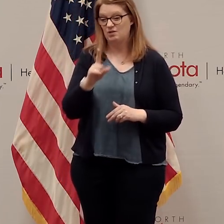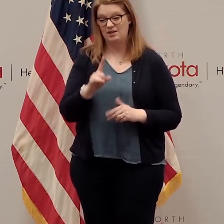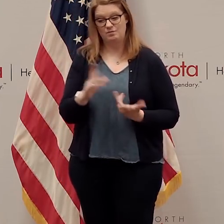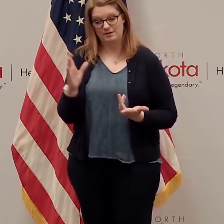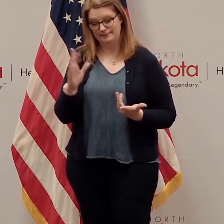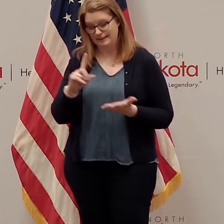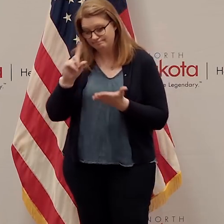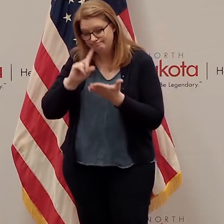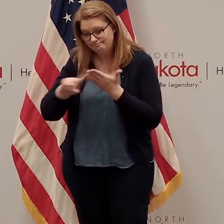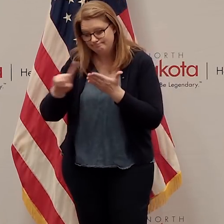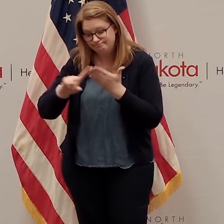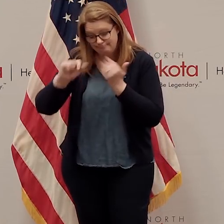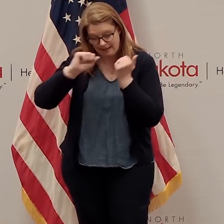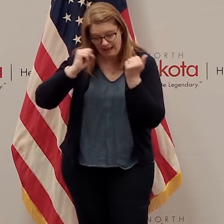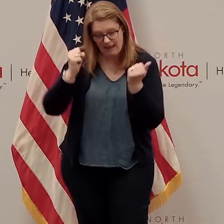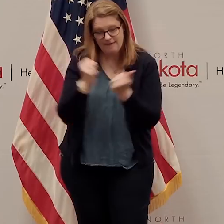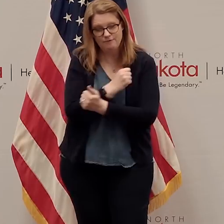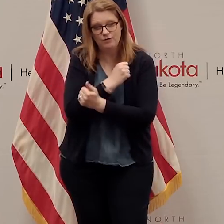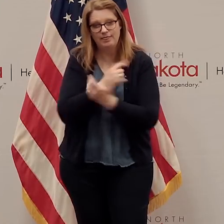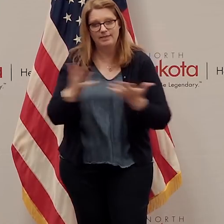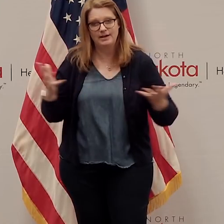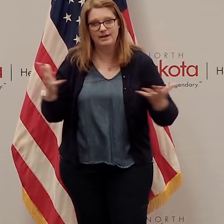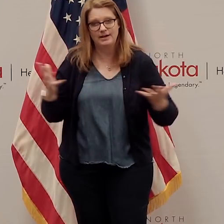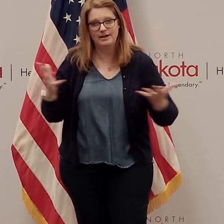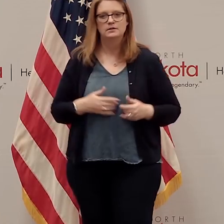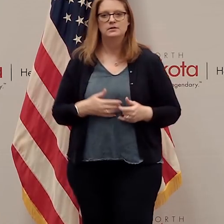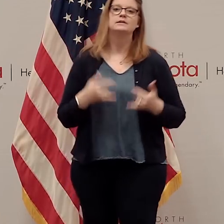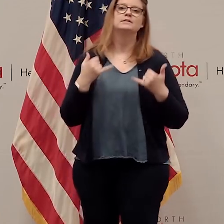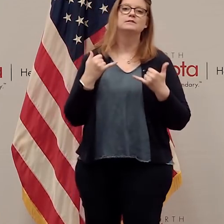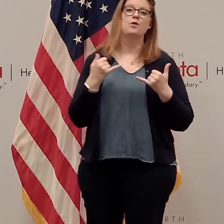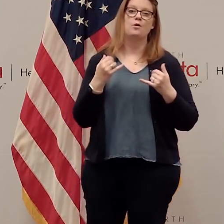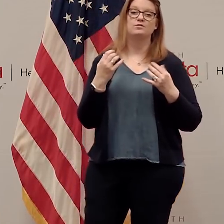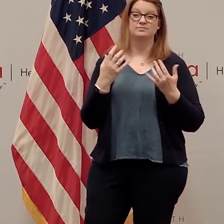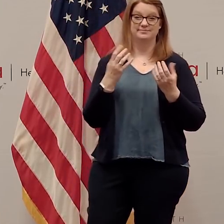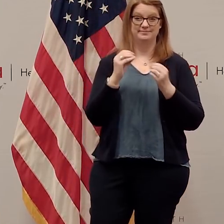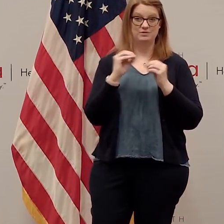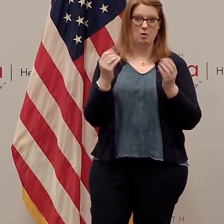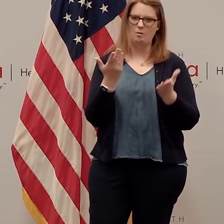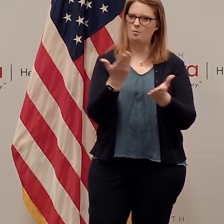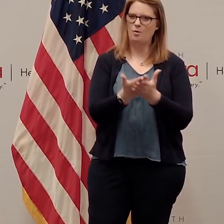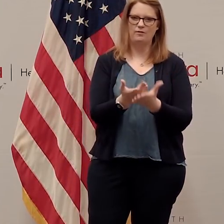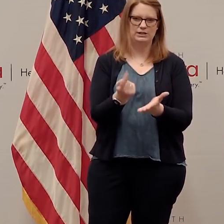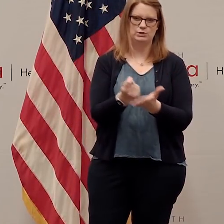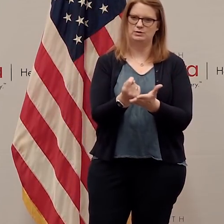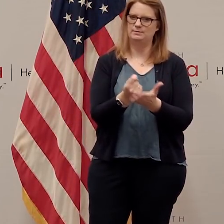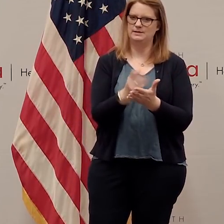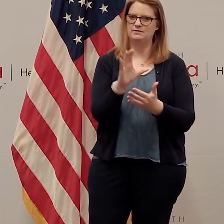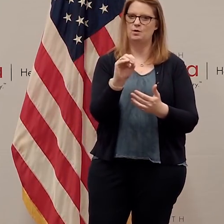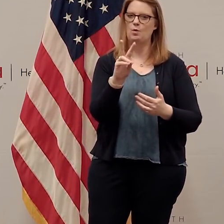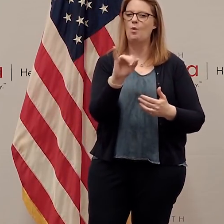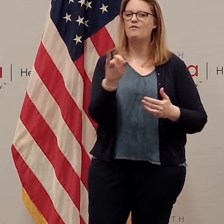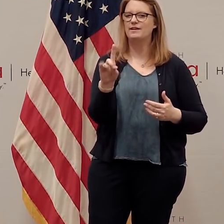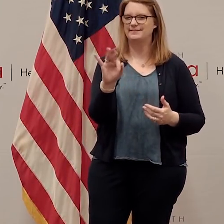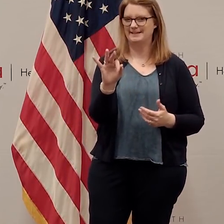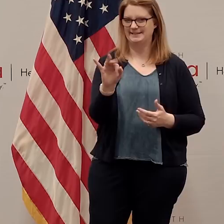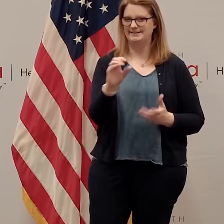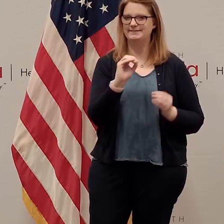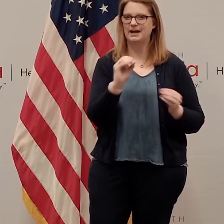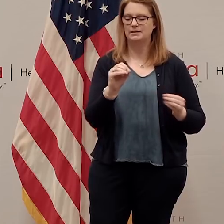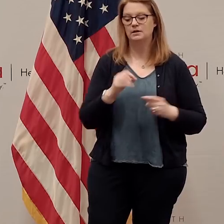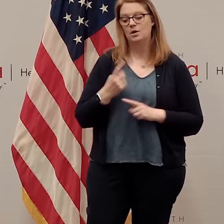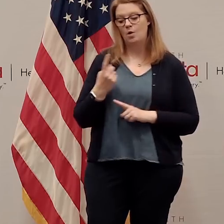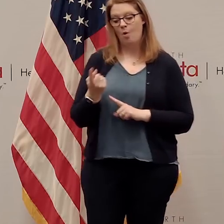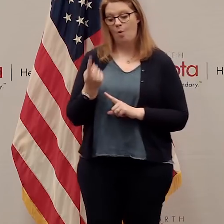unturned. As you know, there are currently no proven treatments for COVID-19 disease.